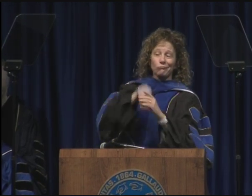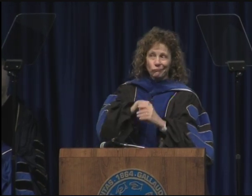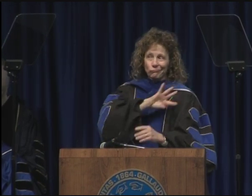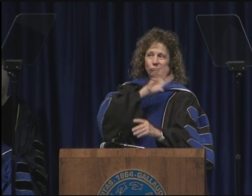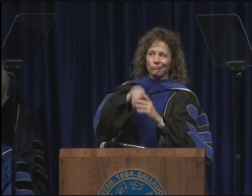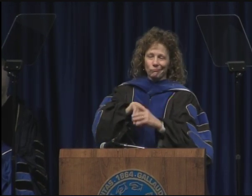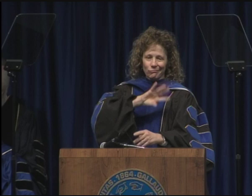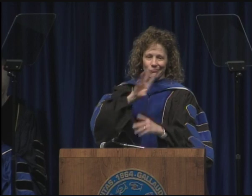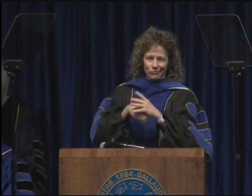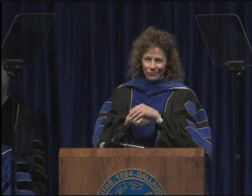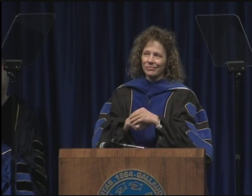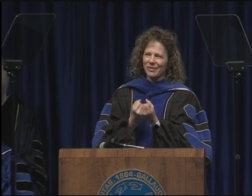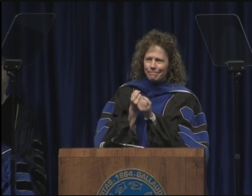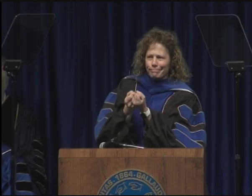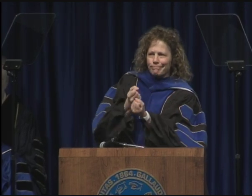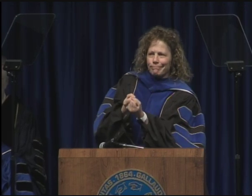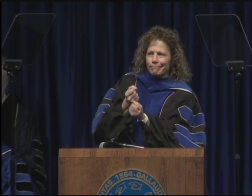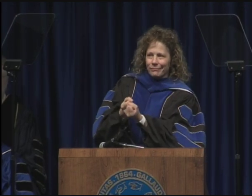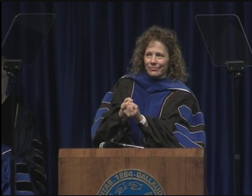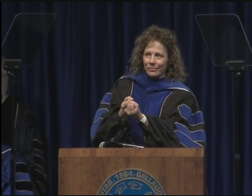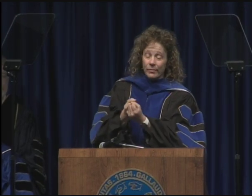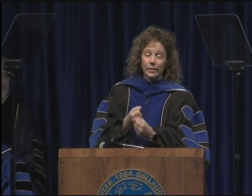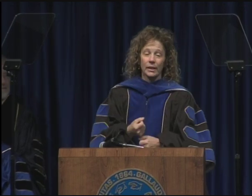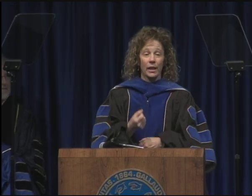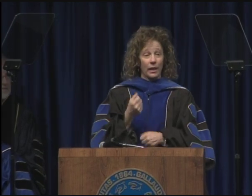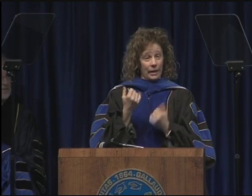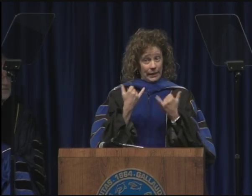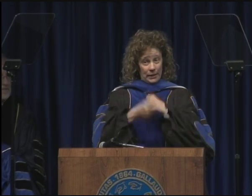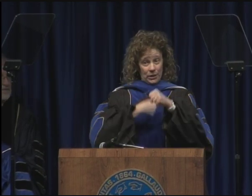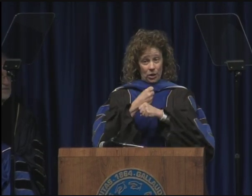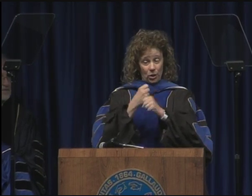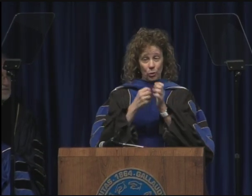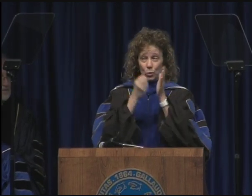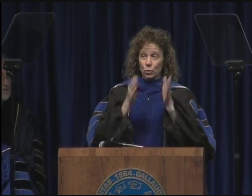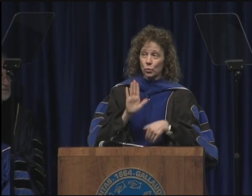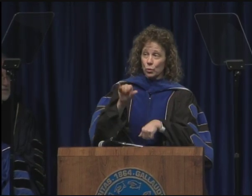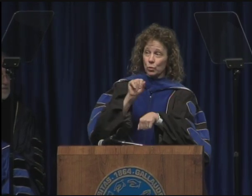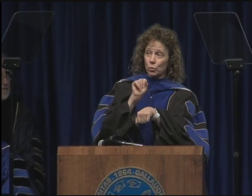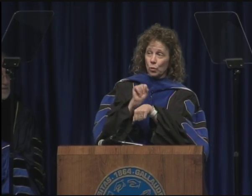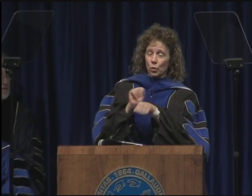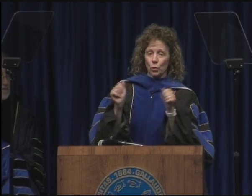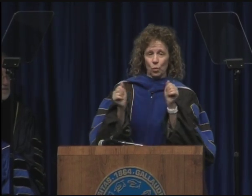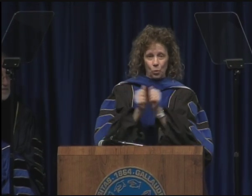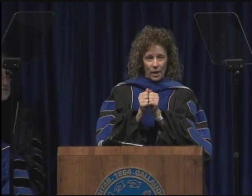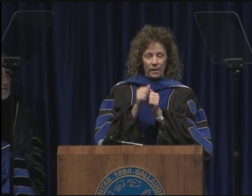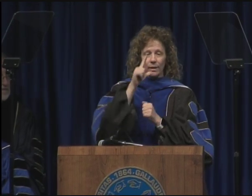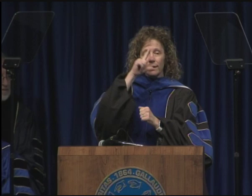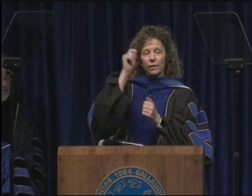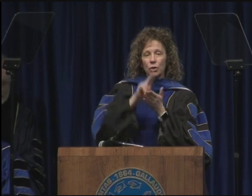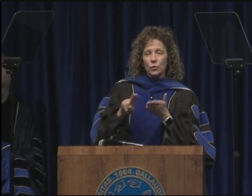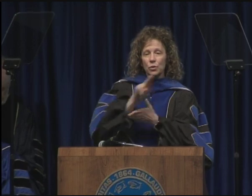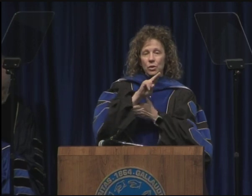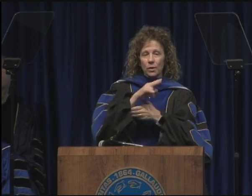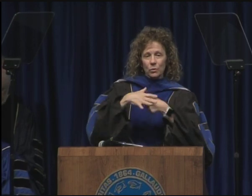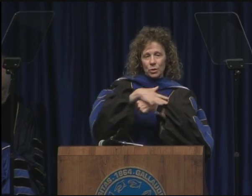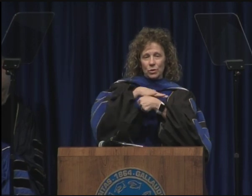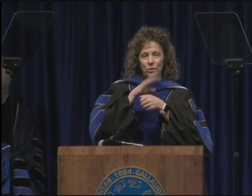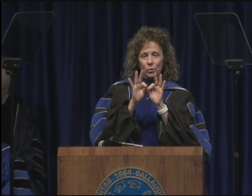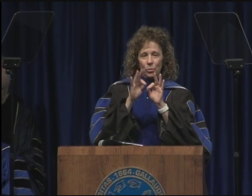continued support of and involvement in the deaf community, including her work with the Gallaudet University Regional Interpreter